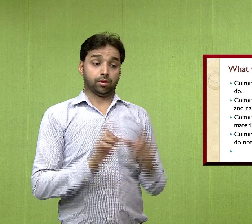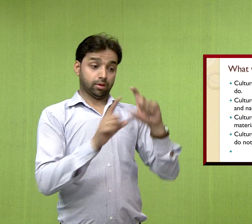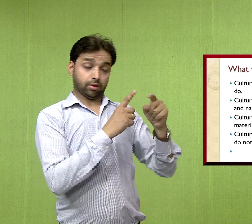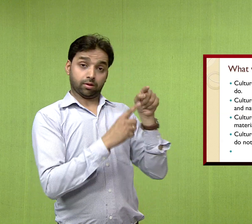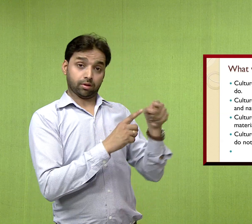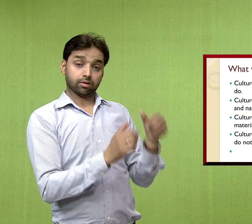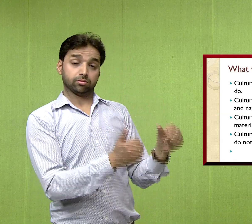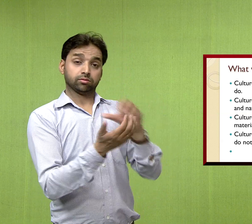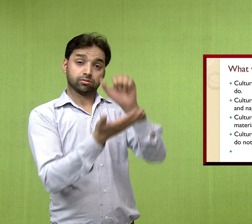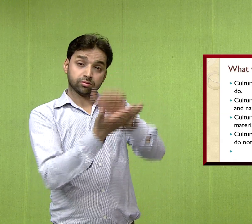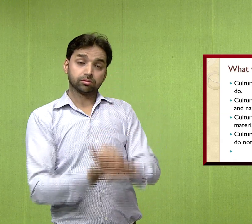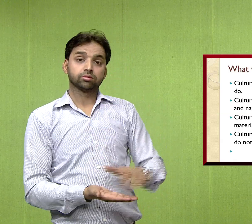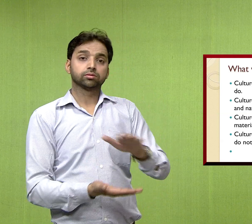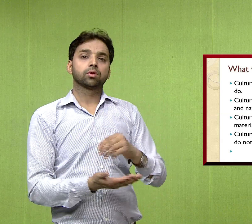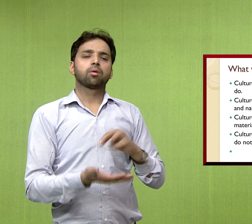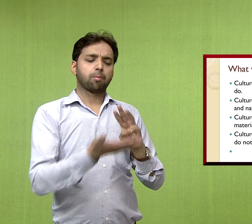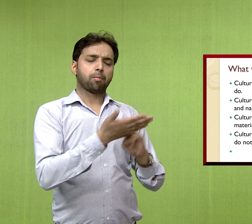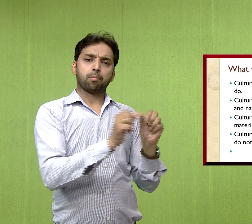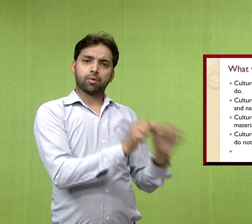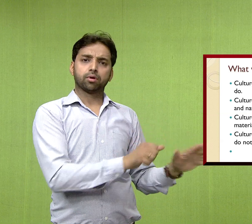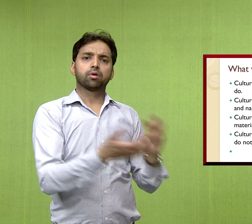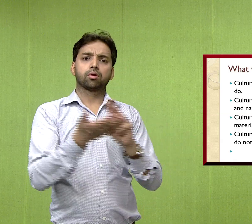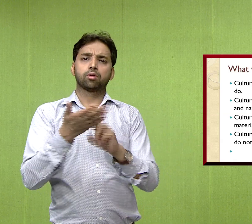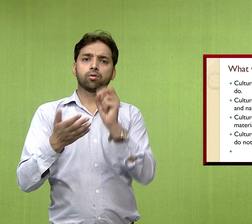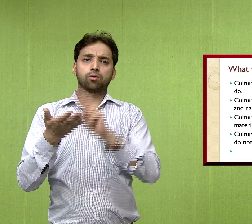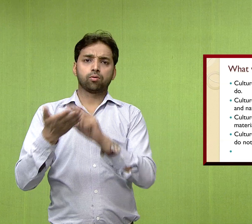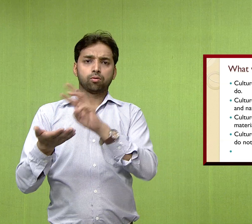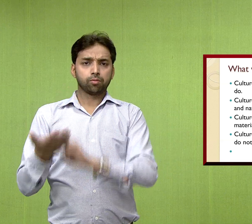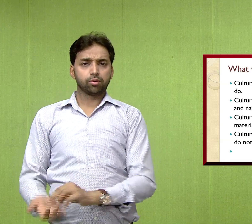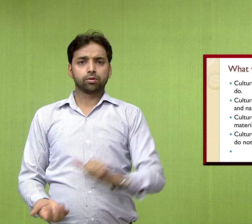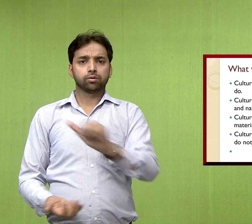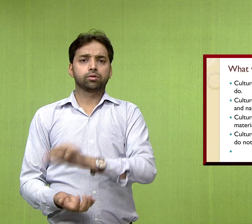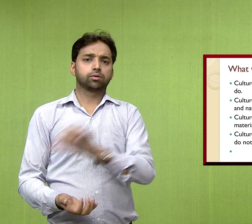Culture consists both material and non-material things.